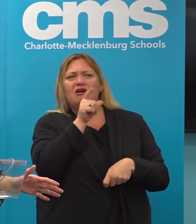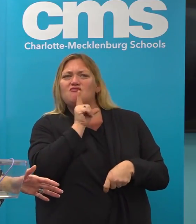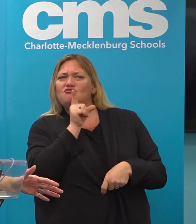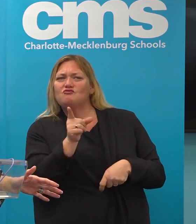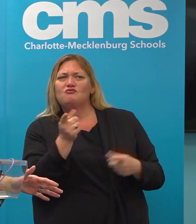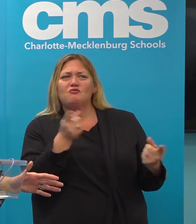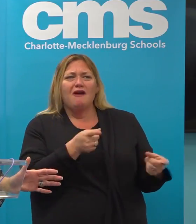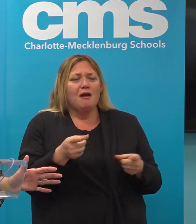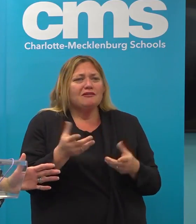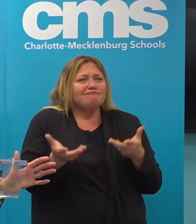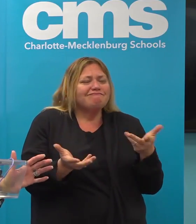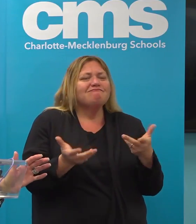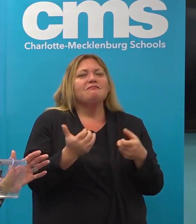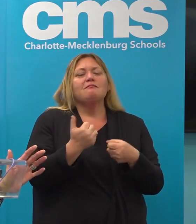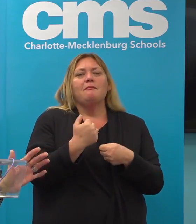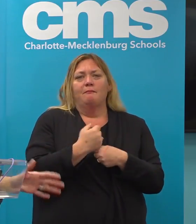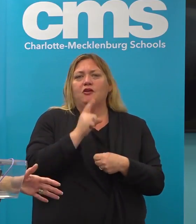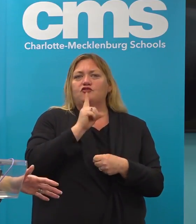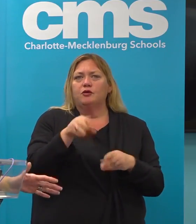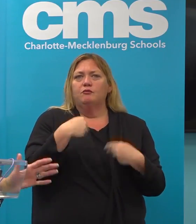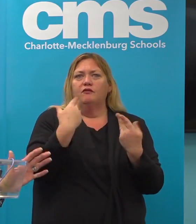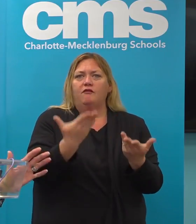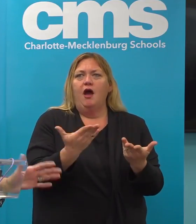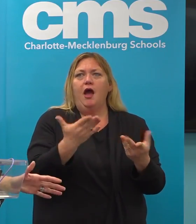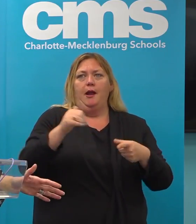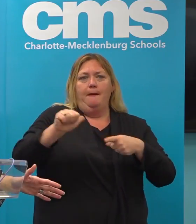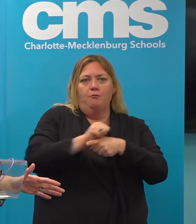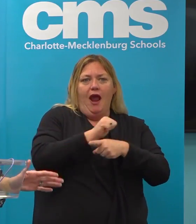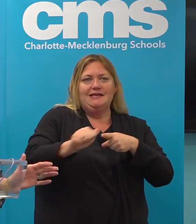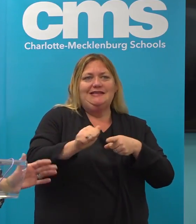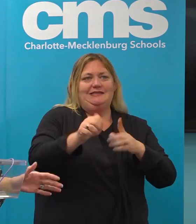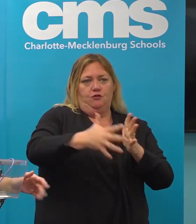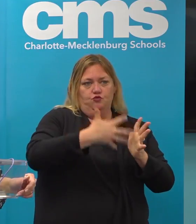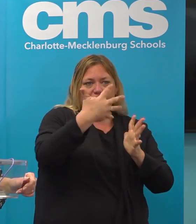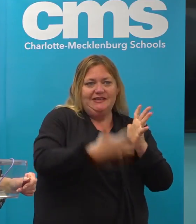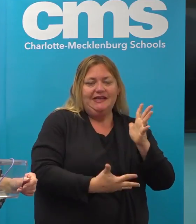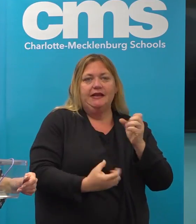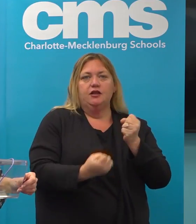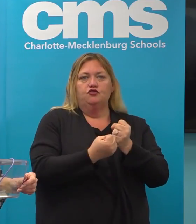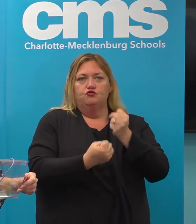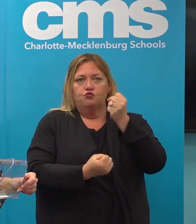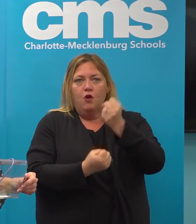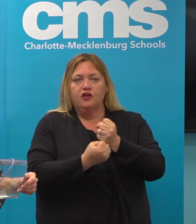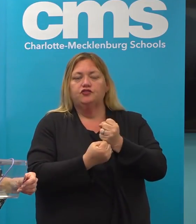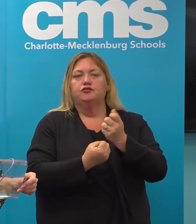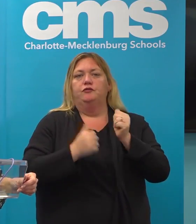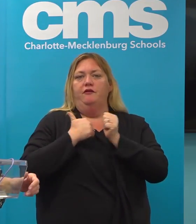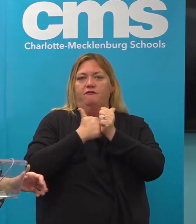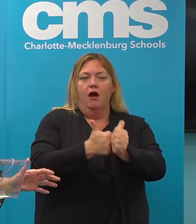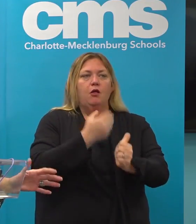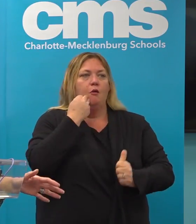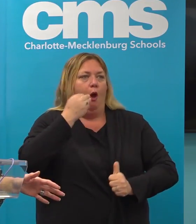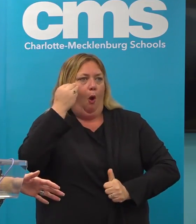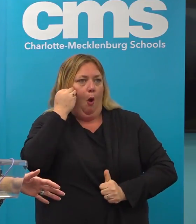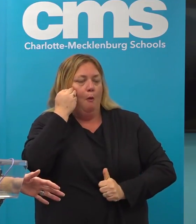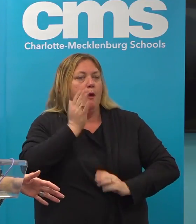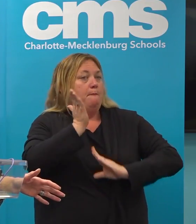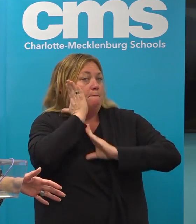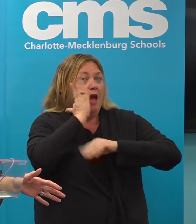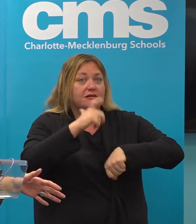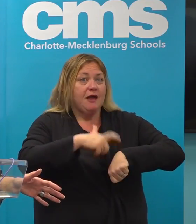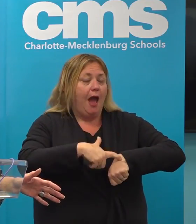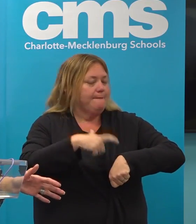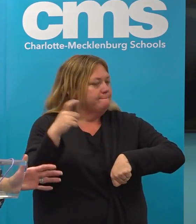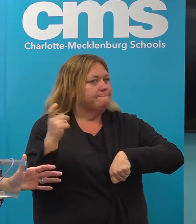that really helps is if you provide practice in routines and structures at the house that you normally have. So if bedtime